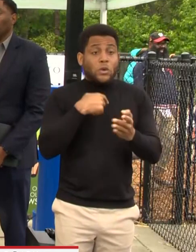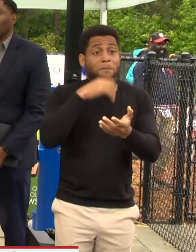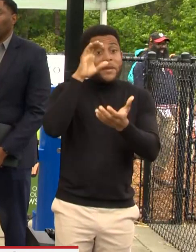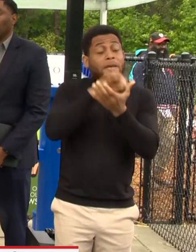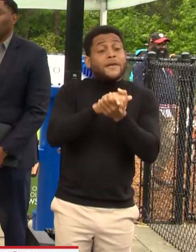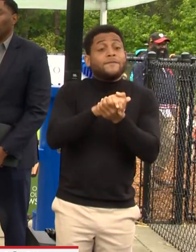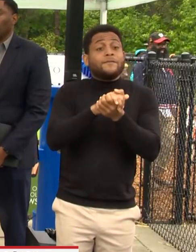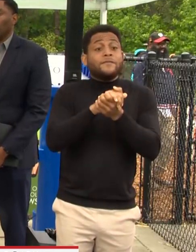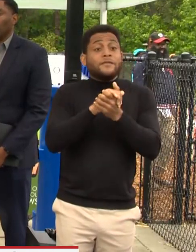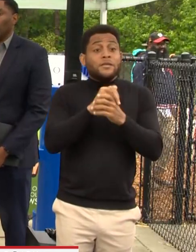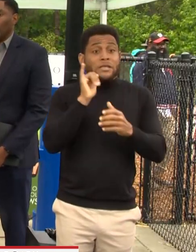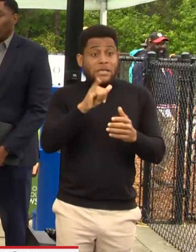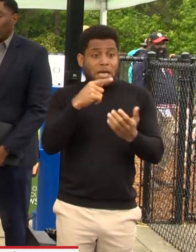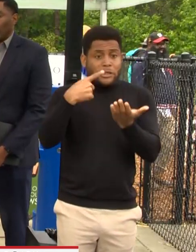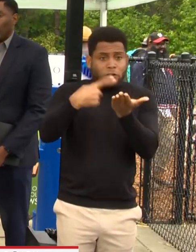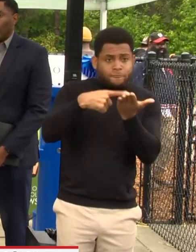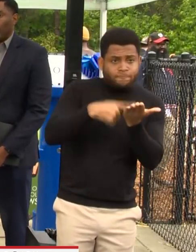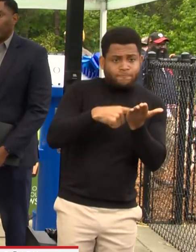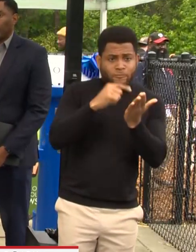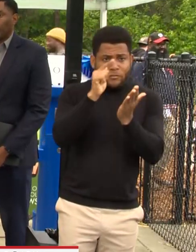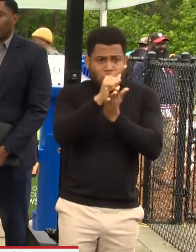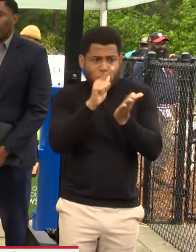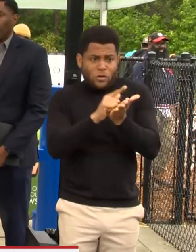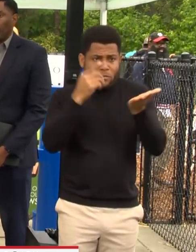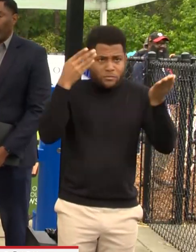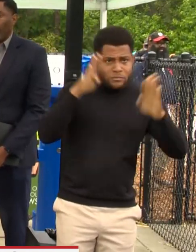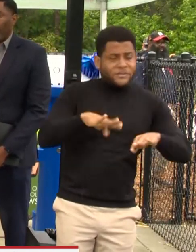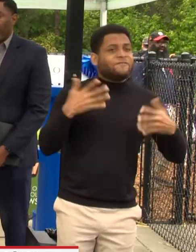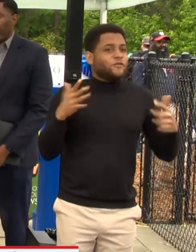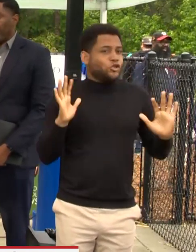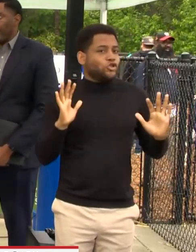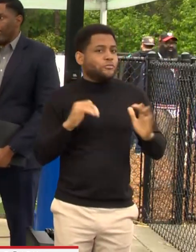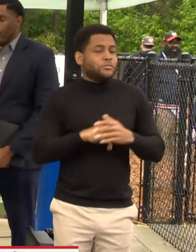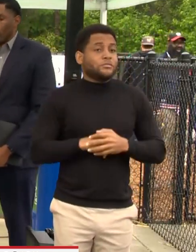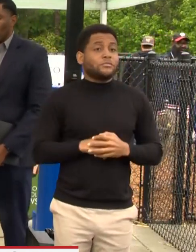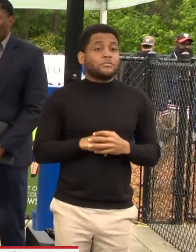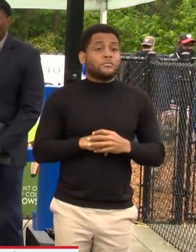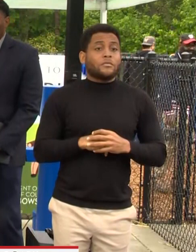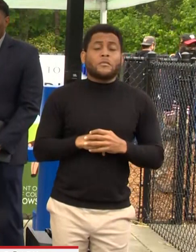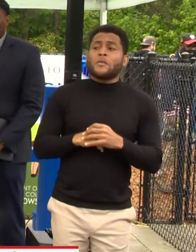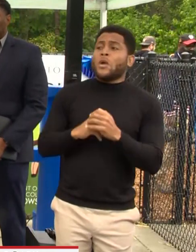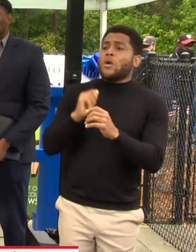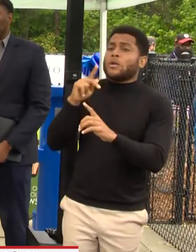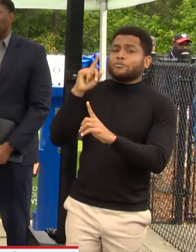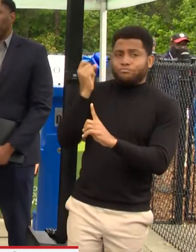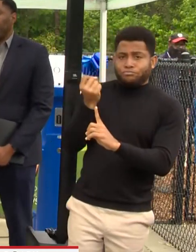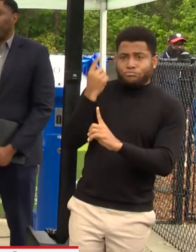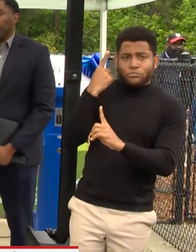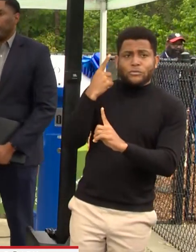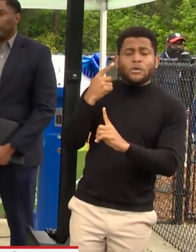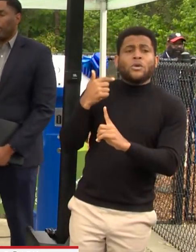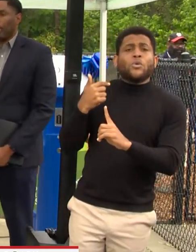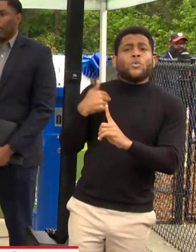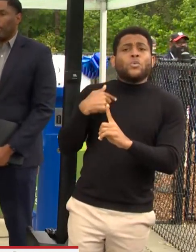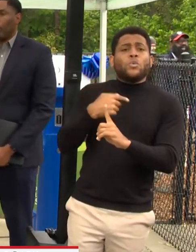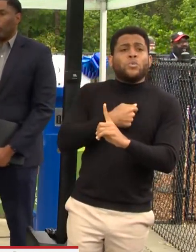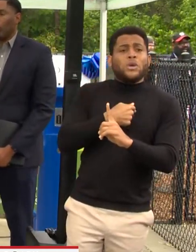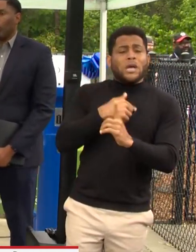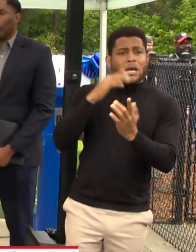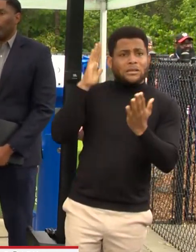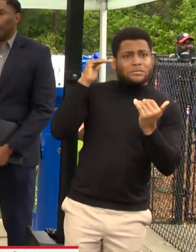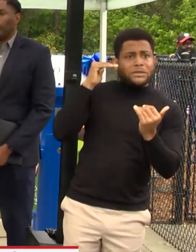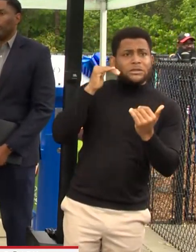settled. If I could follow up, I know it hasn't been released, and I know you have not read it, but we're all anticipating the Inspector General's, that report